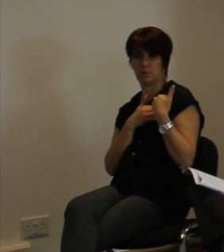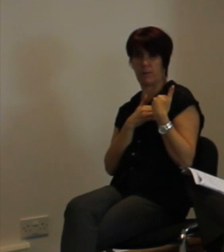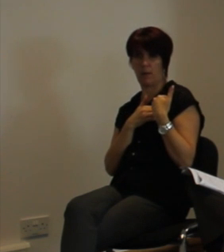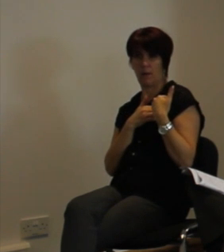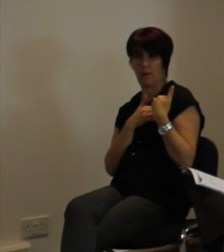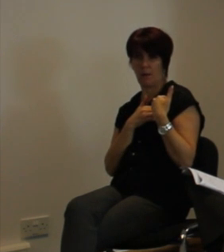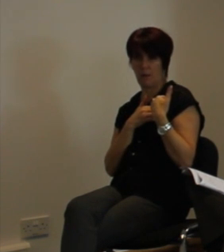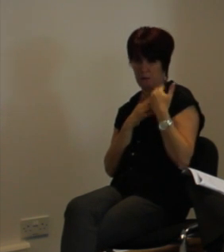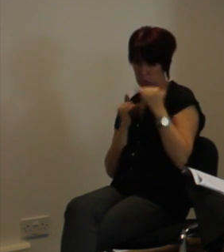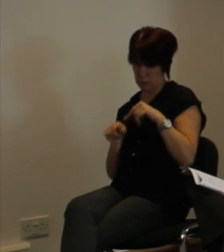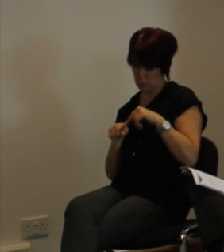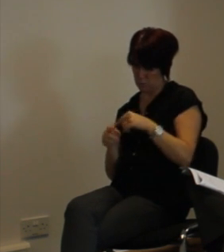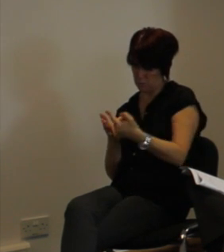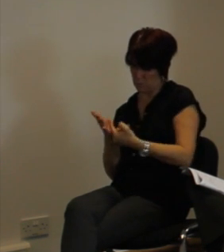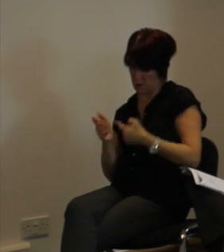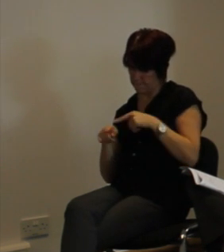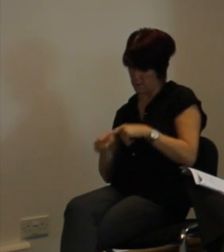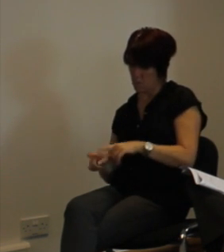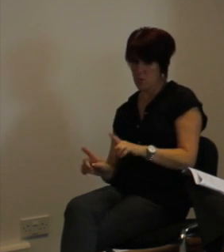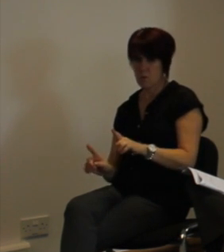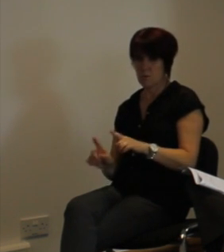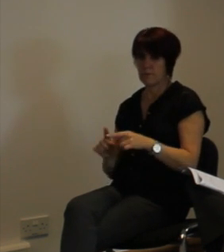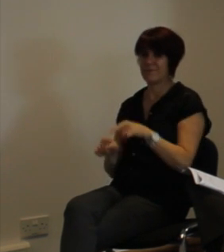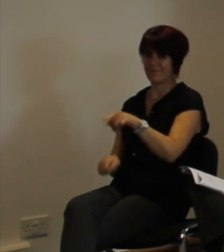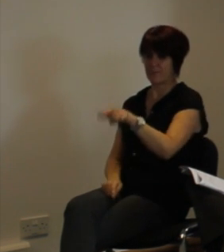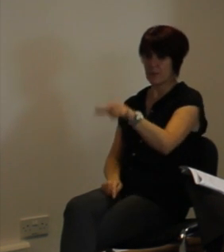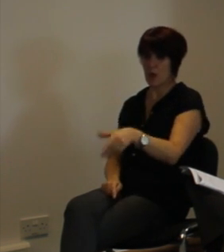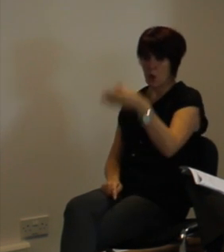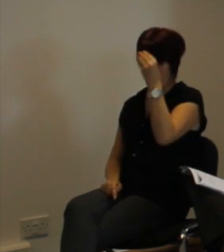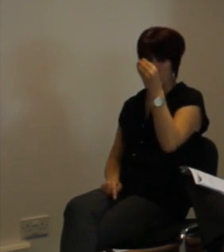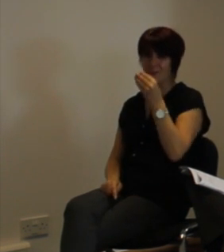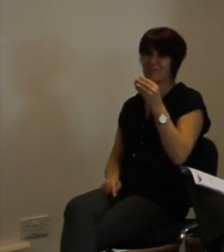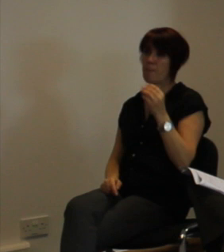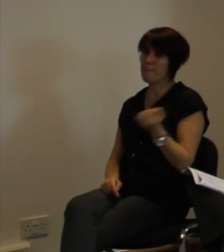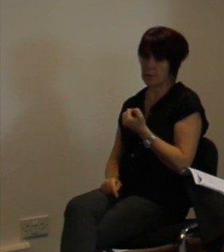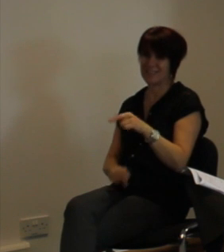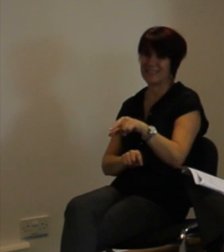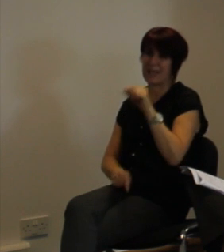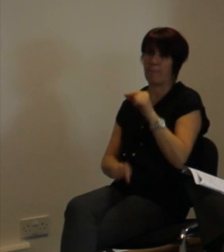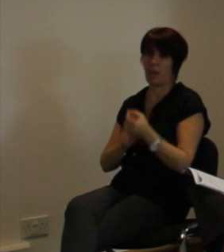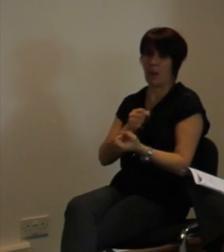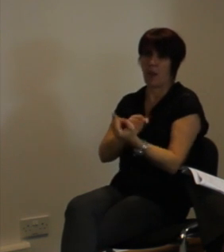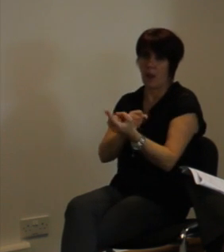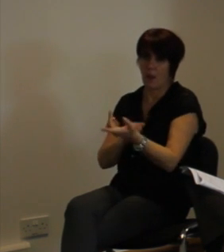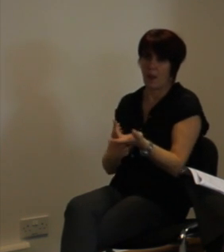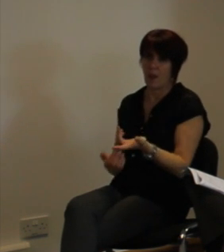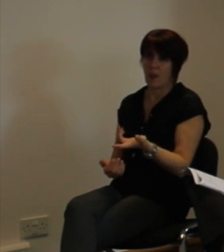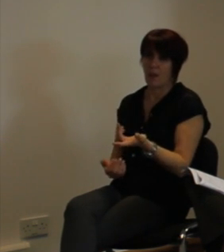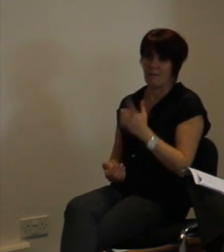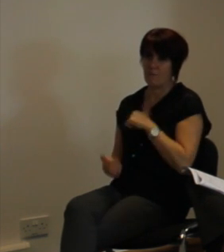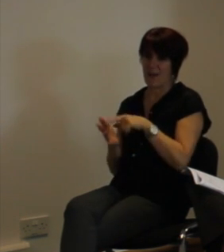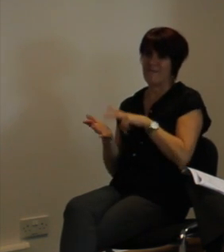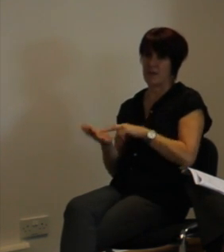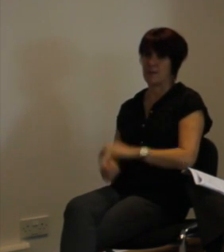apply that and to be on the ball with that. But that learner must be sampled as a part of your internal